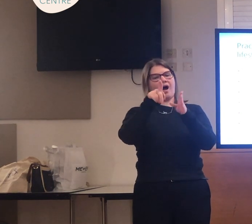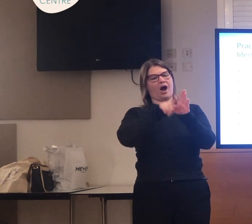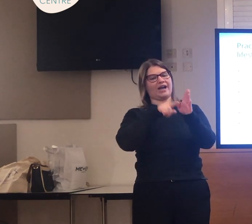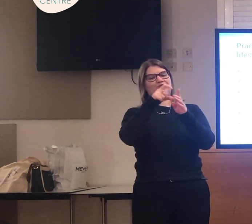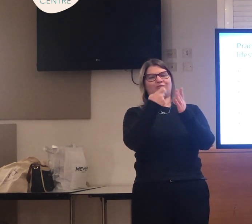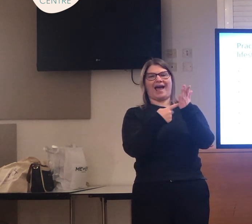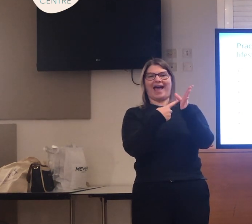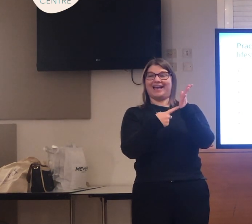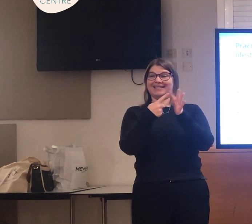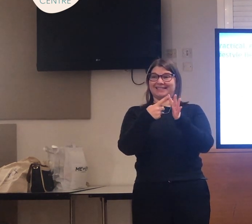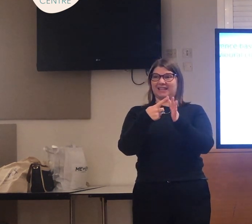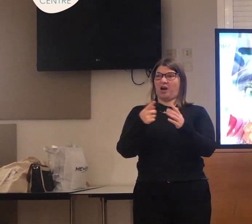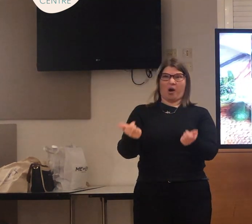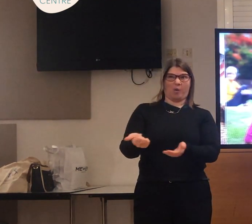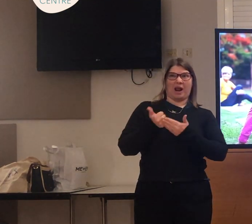Good.